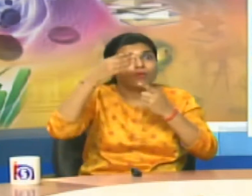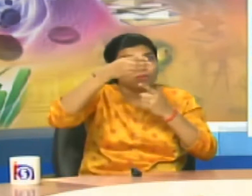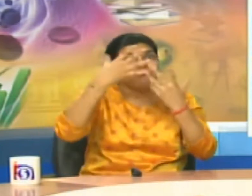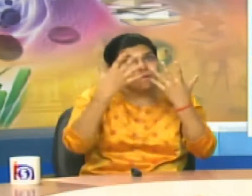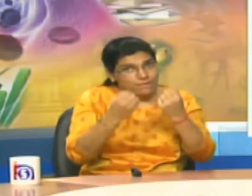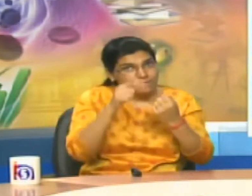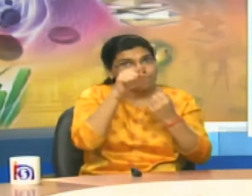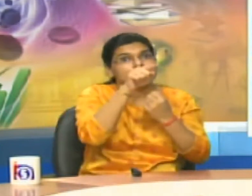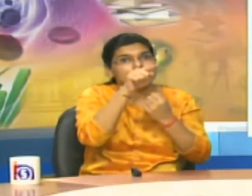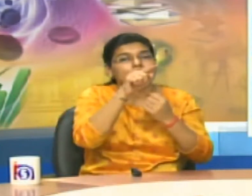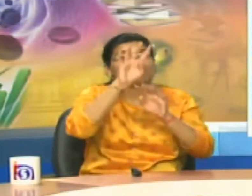table